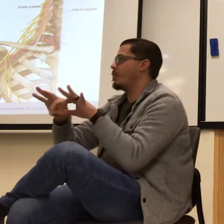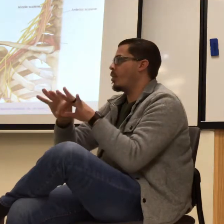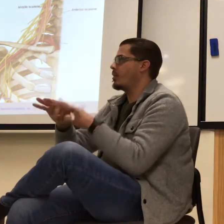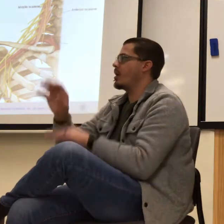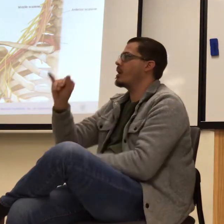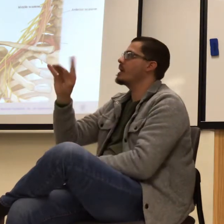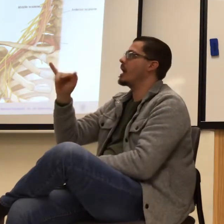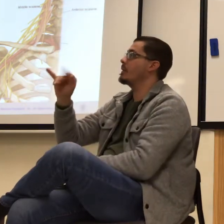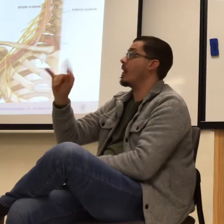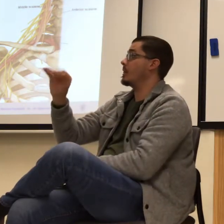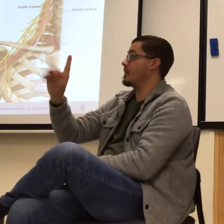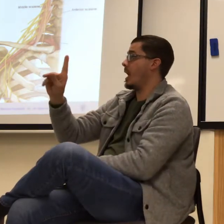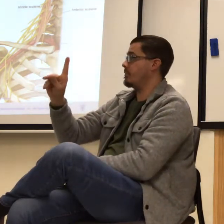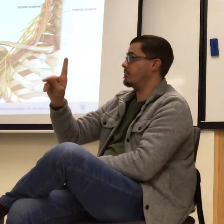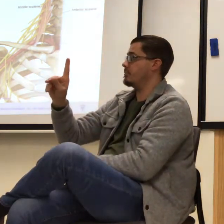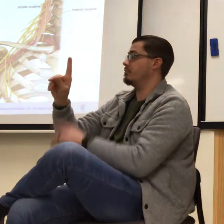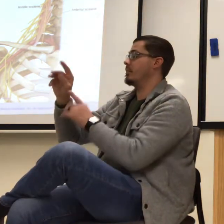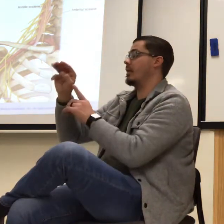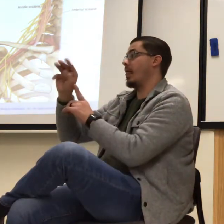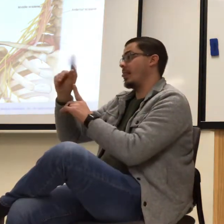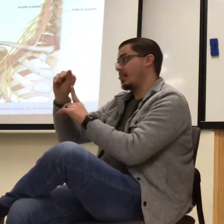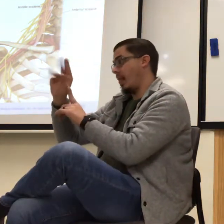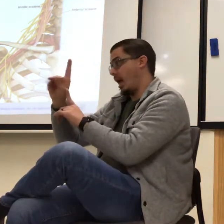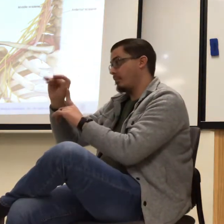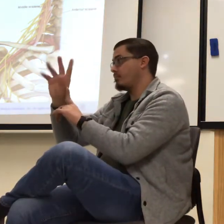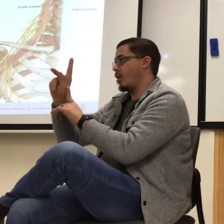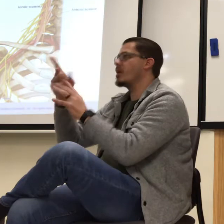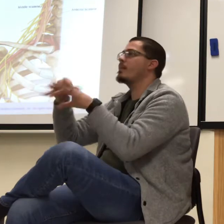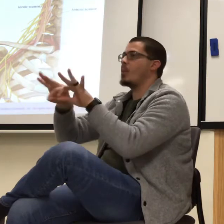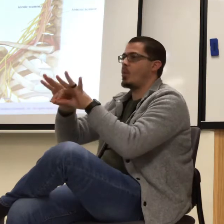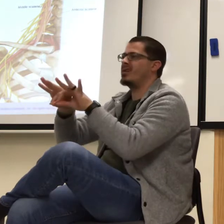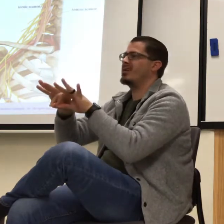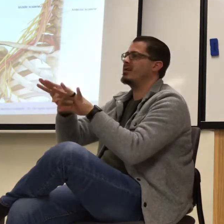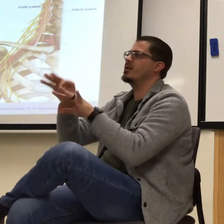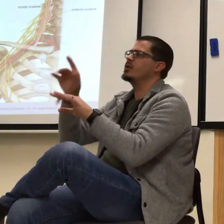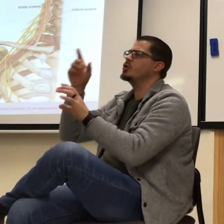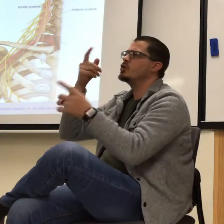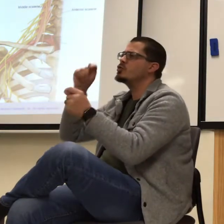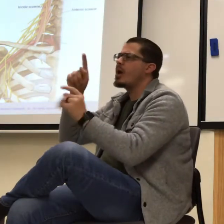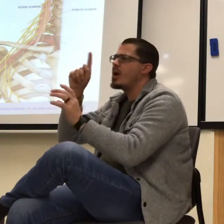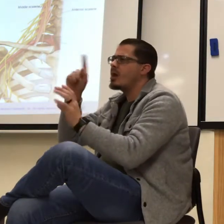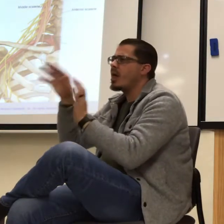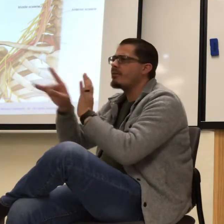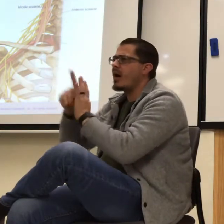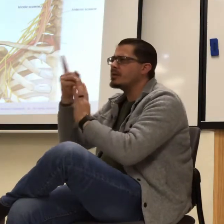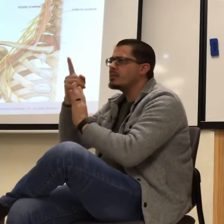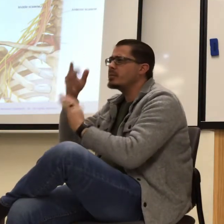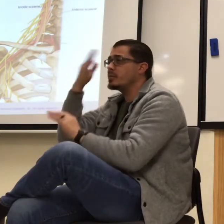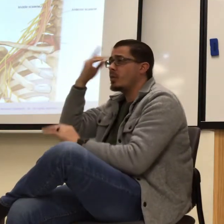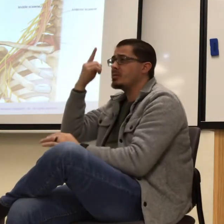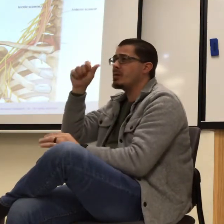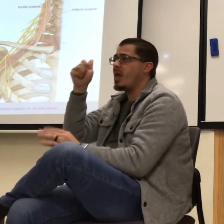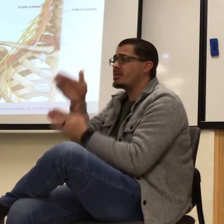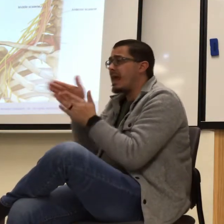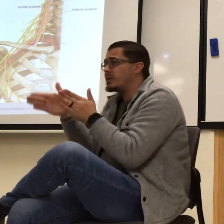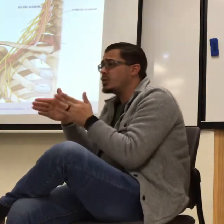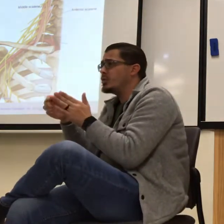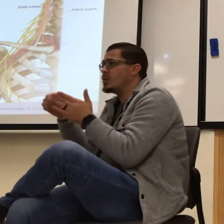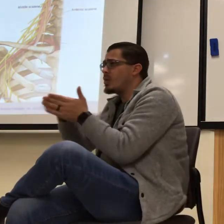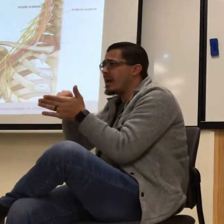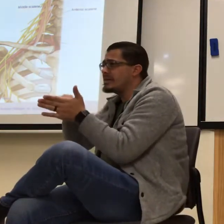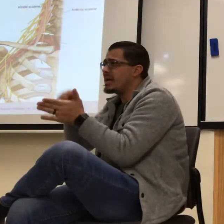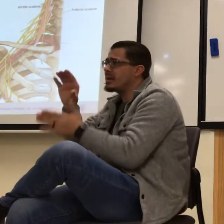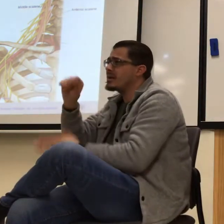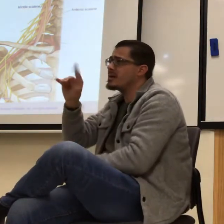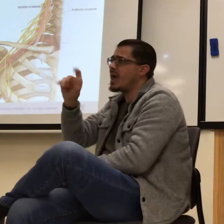Anatomy landmarks are important. I think I mentioned this idea before. You try to find something, you know something else is next to it when you're dissecting a cadaver. You